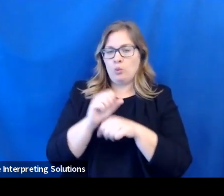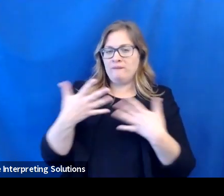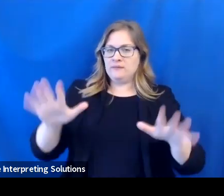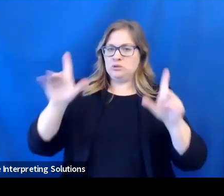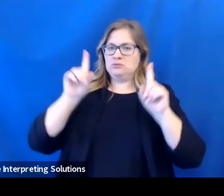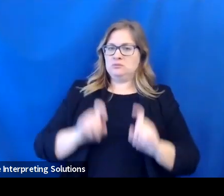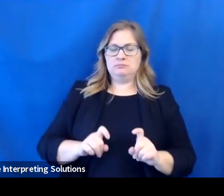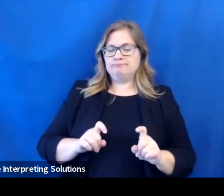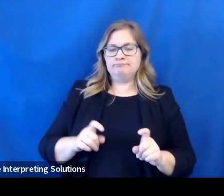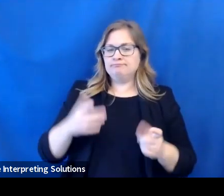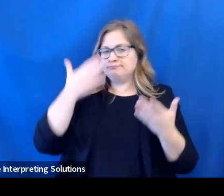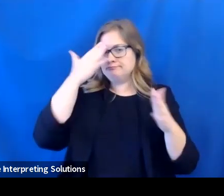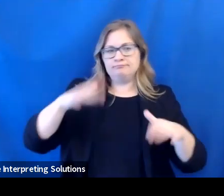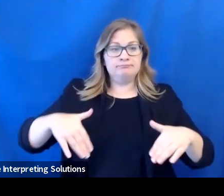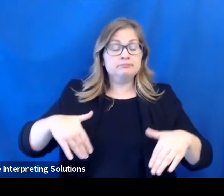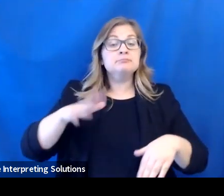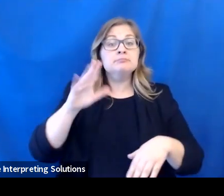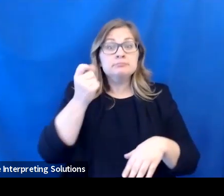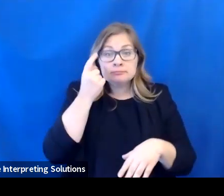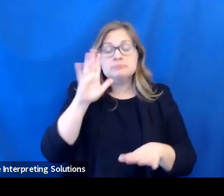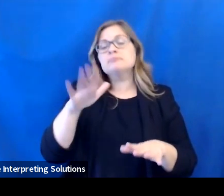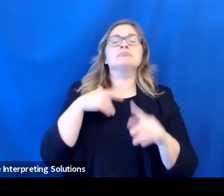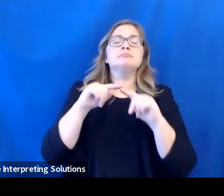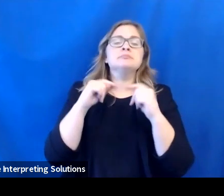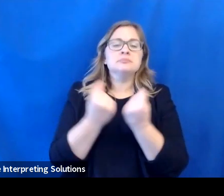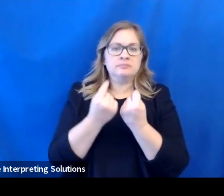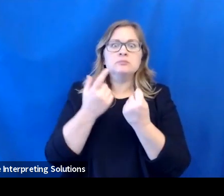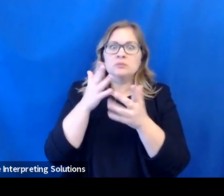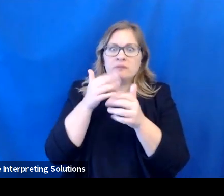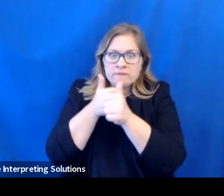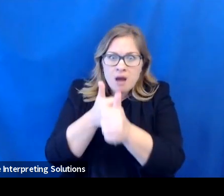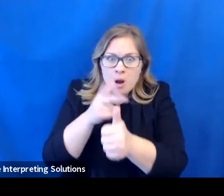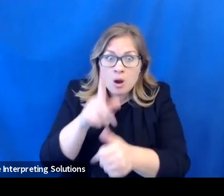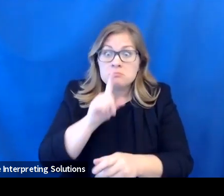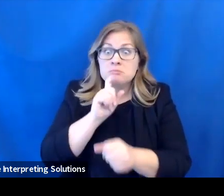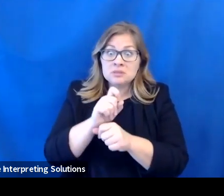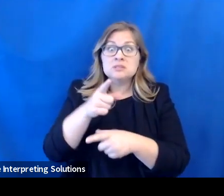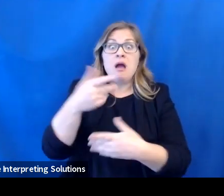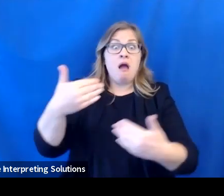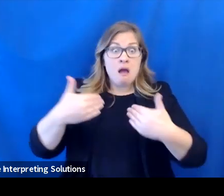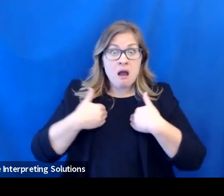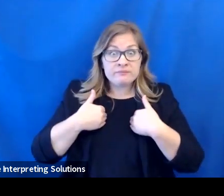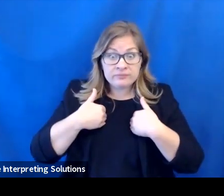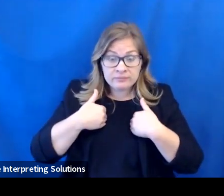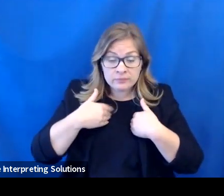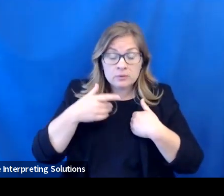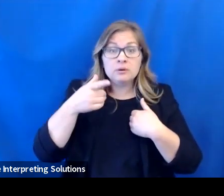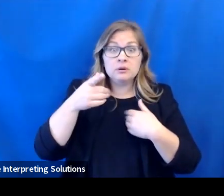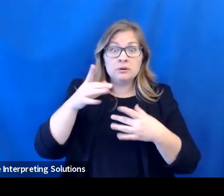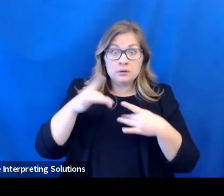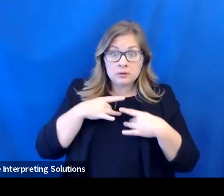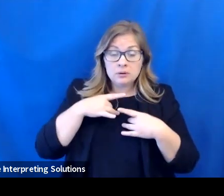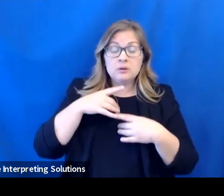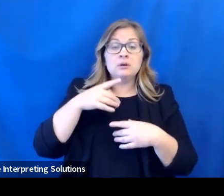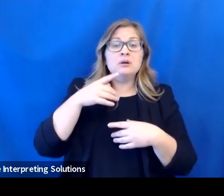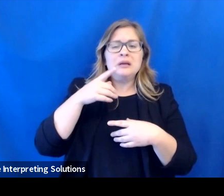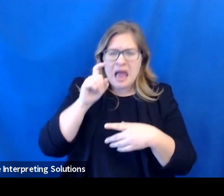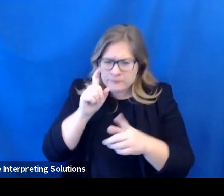that follows up on any healthcare worker positives and any potential exposures from healthcare workers. Okay, and